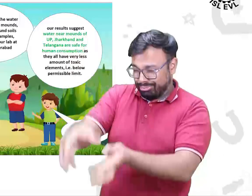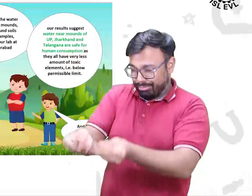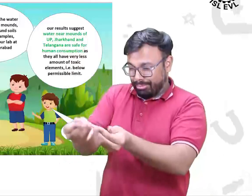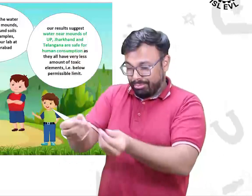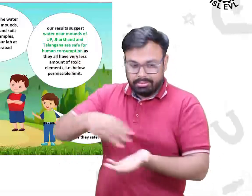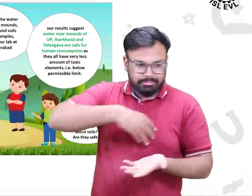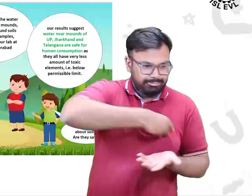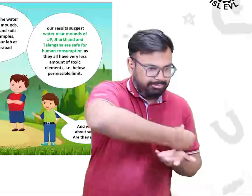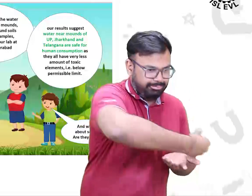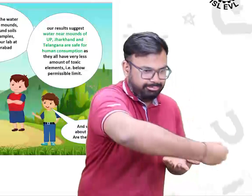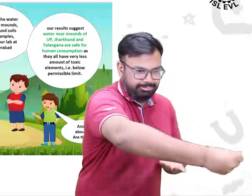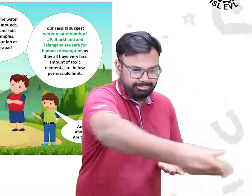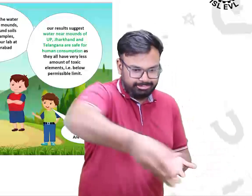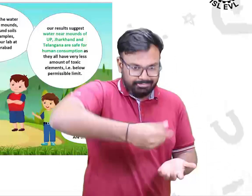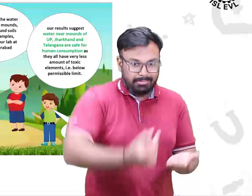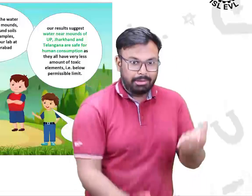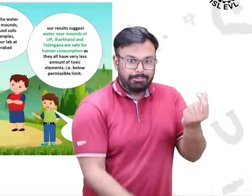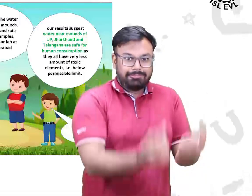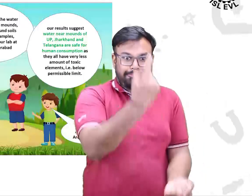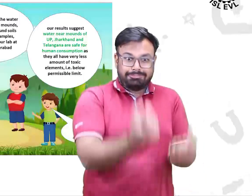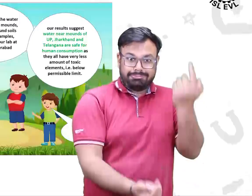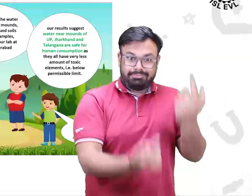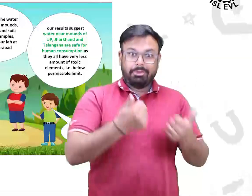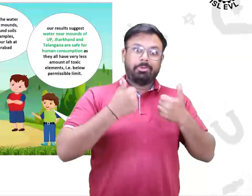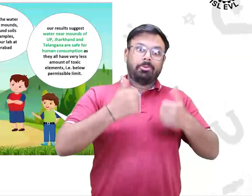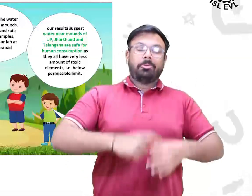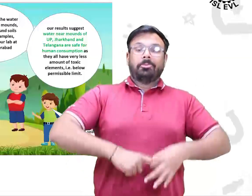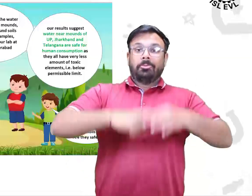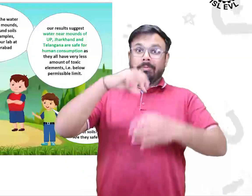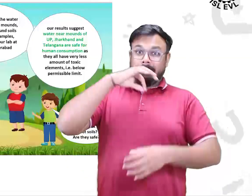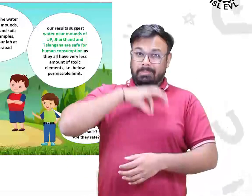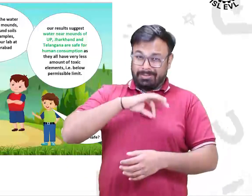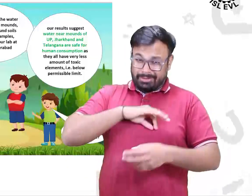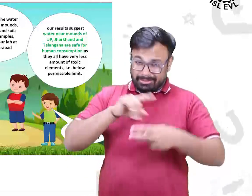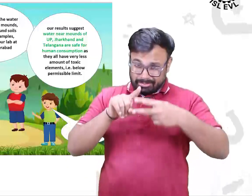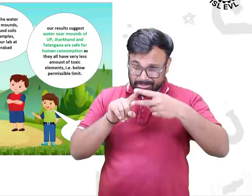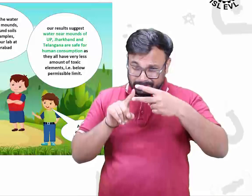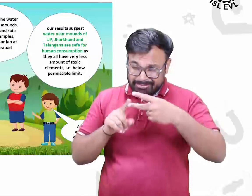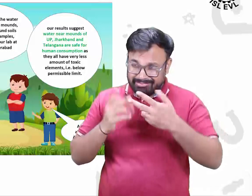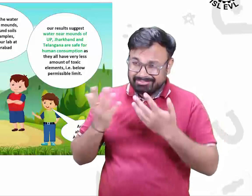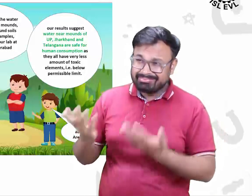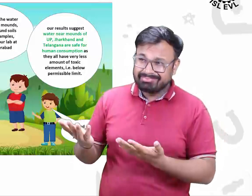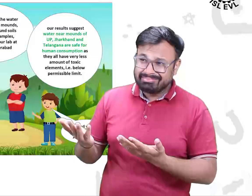And which mound soil are useful for fertilizer?